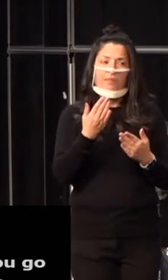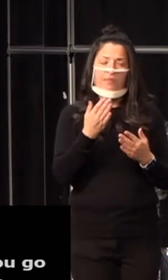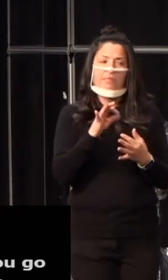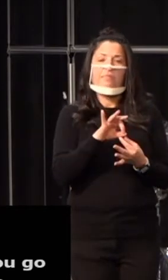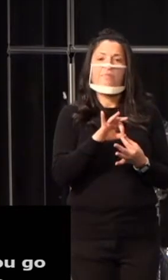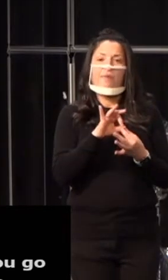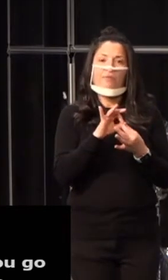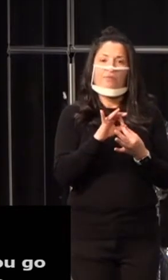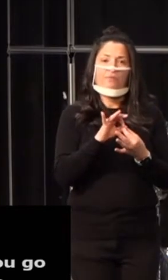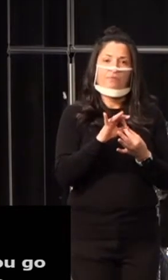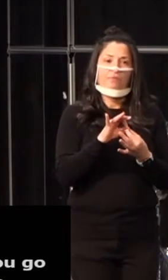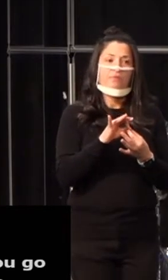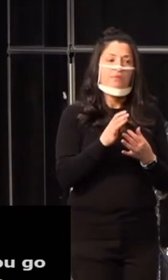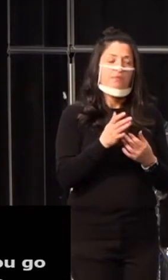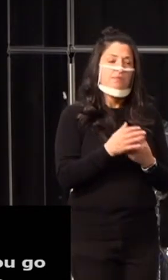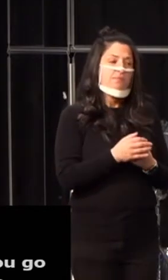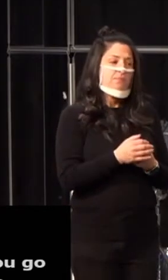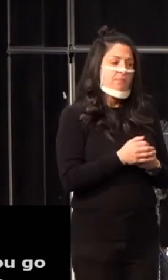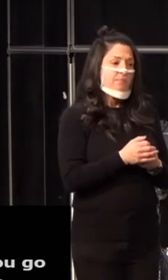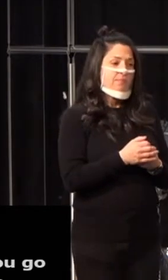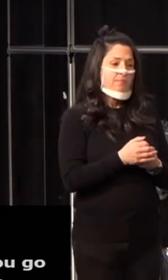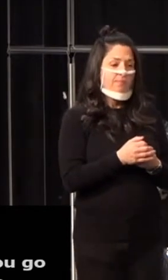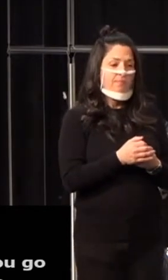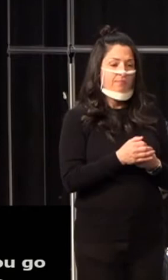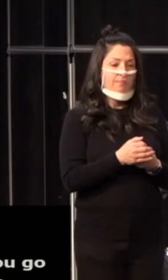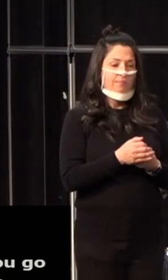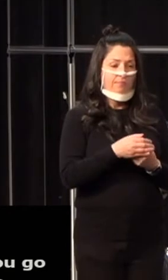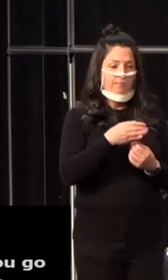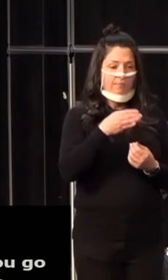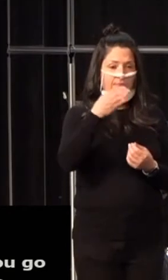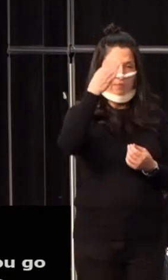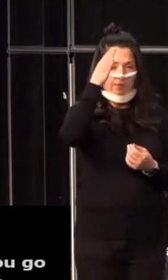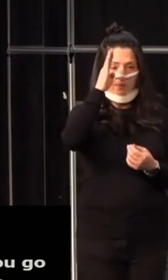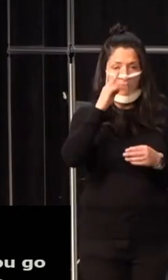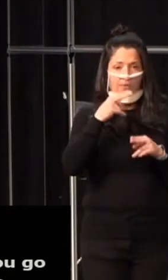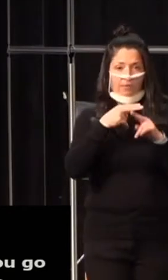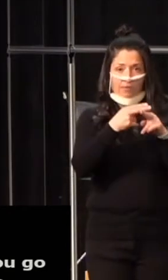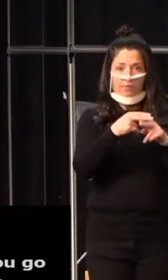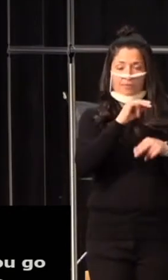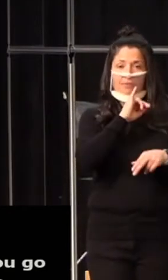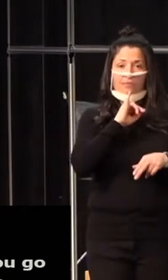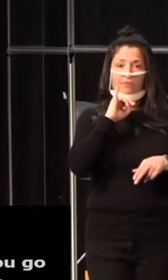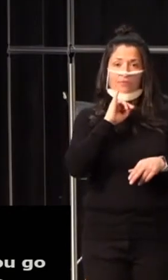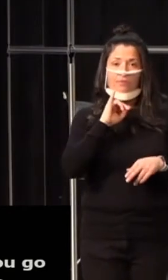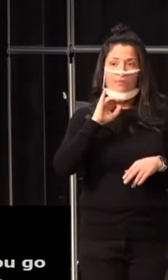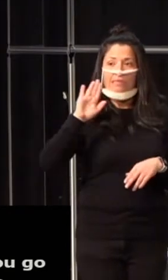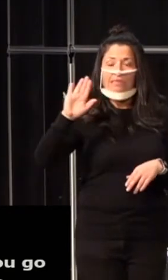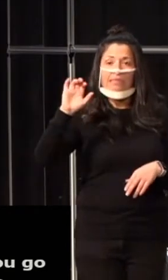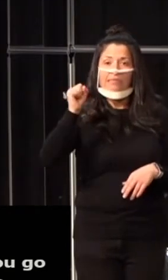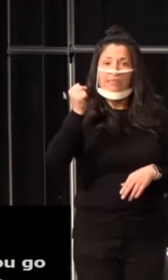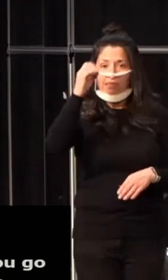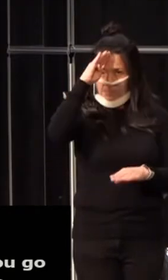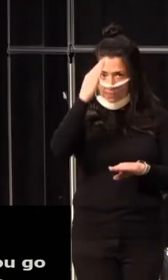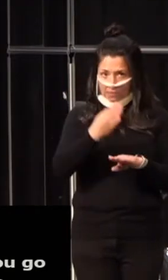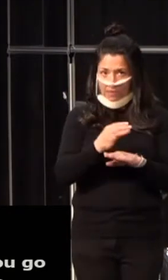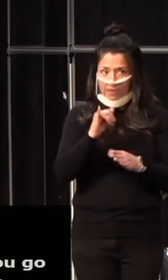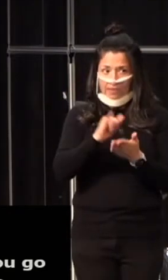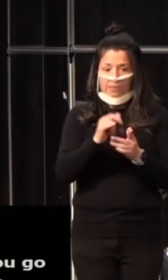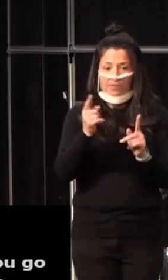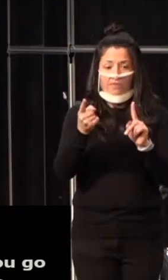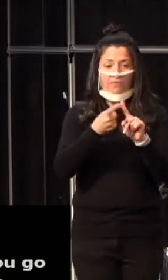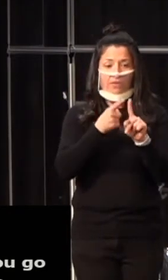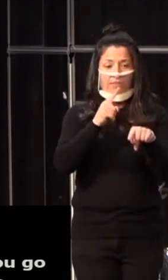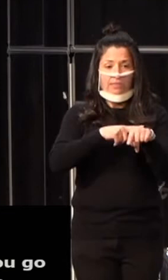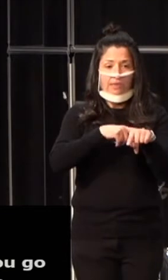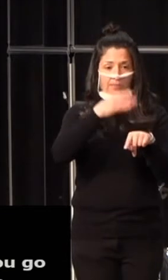sort of playing into that, and he calls Israel his son. This is the first time in the Bible that God refers to someone as